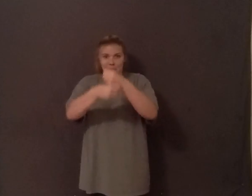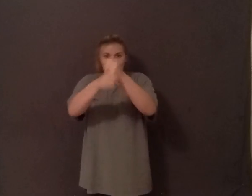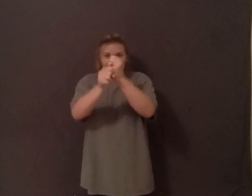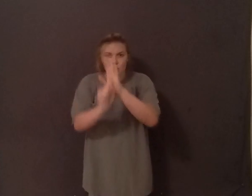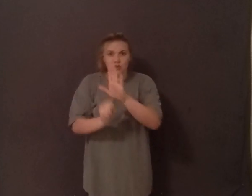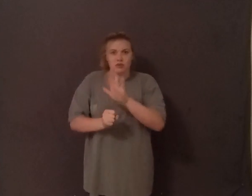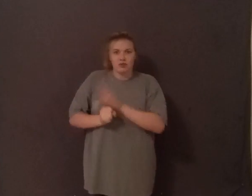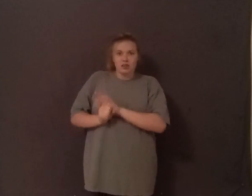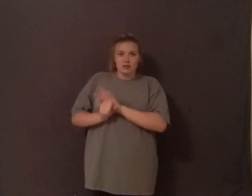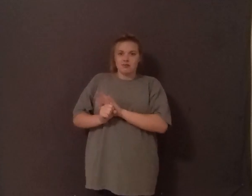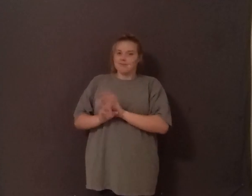situation.